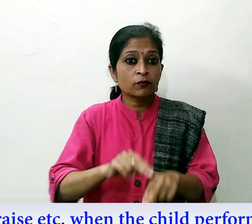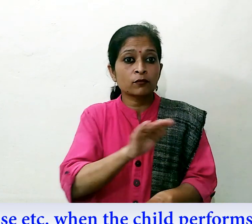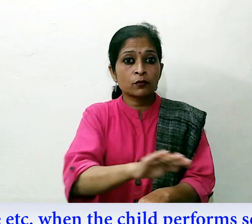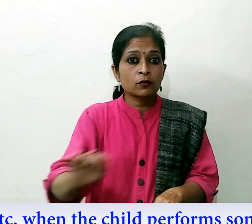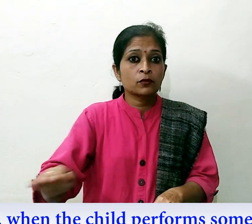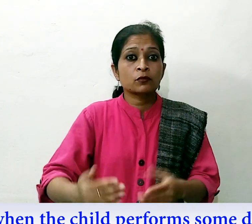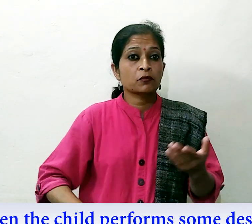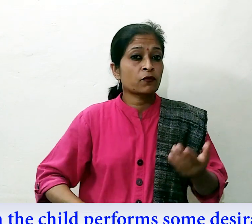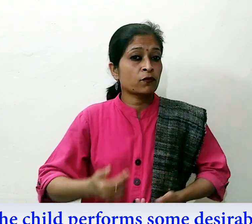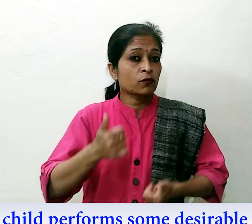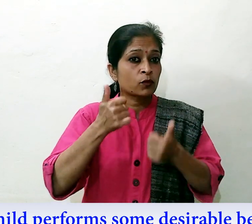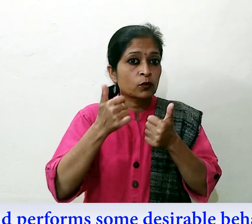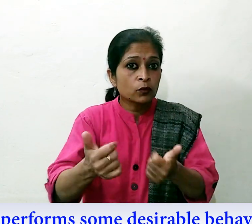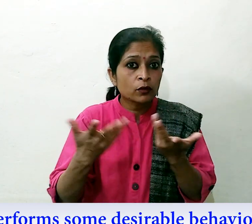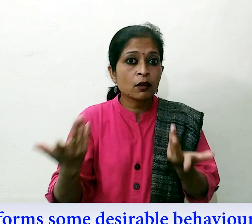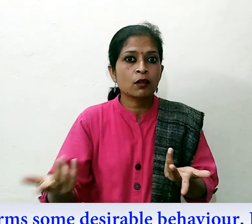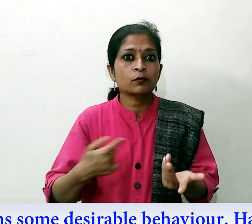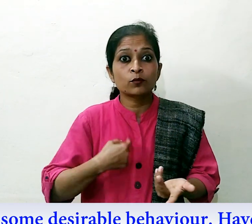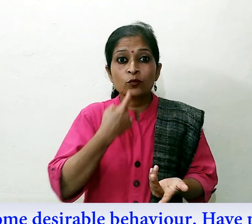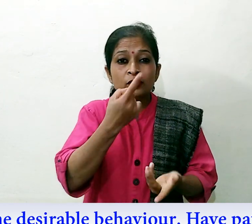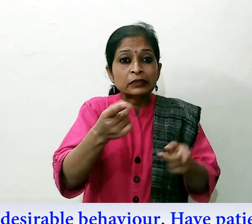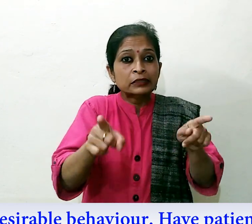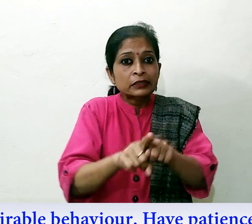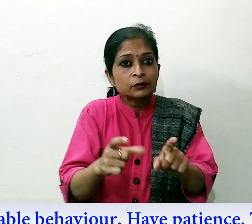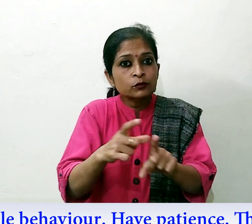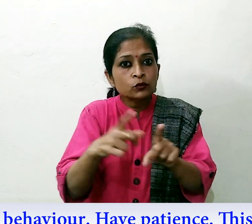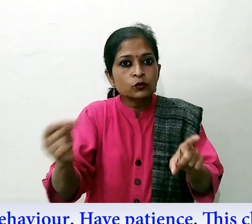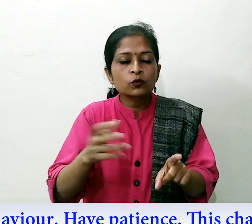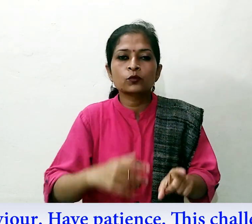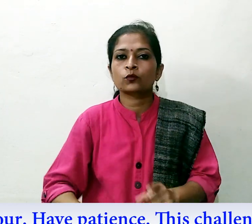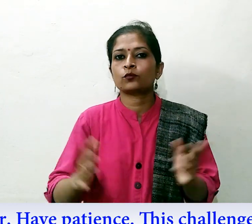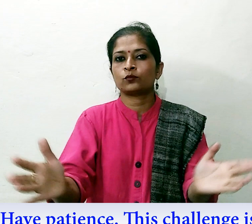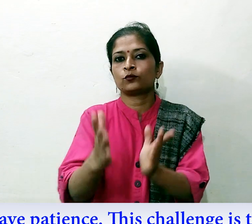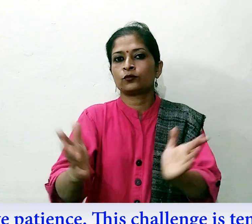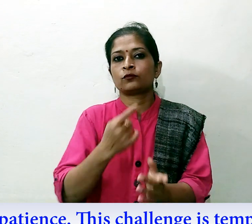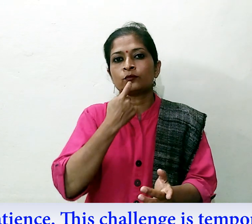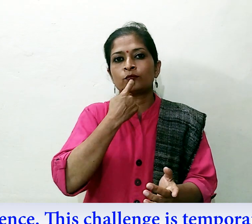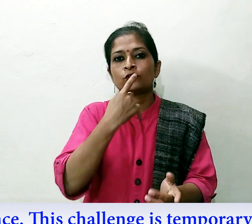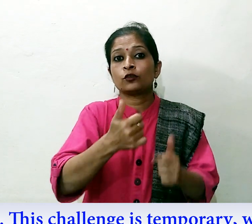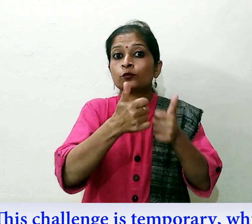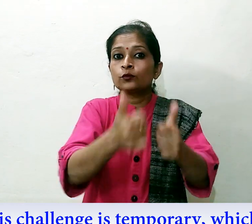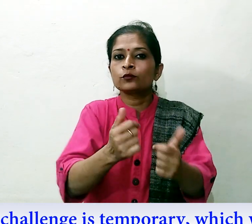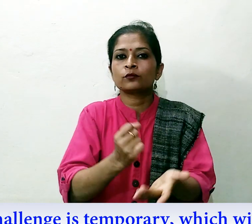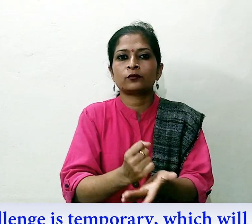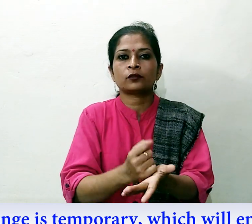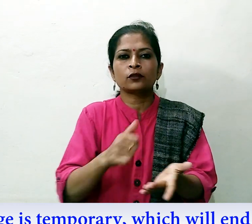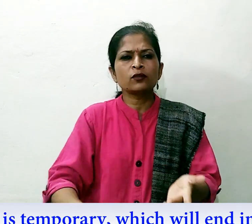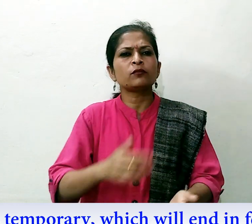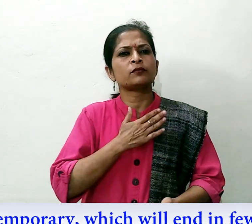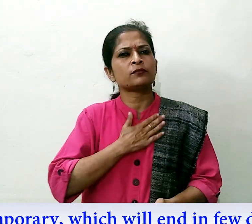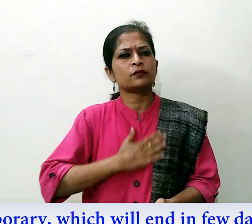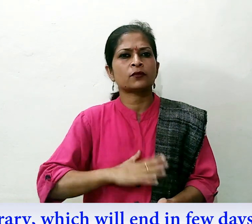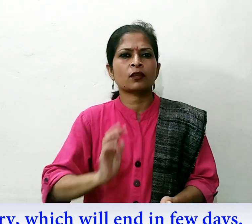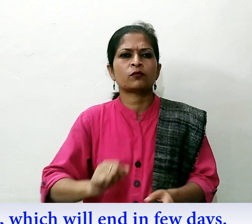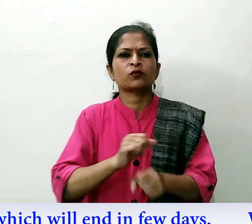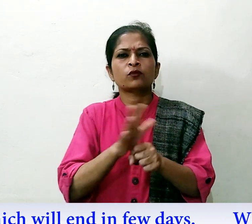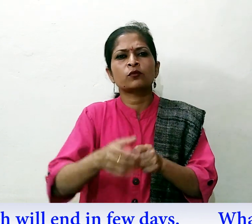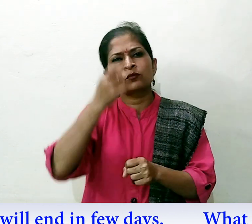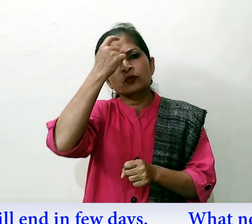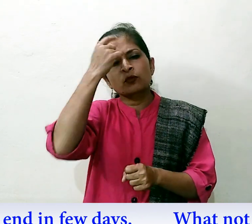etc. when the child performs some desirable behavior. Have patience. This challenge is temporary, which will end in few